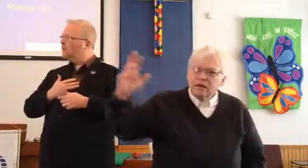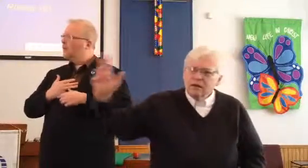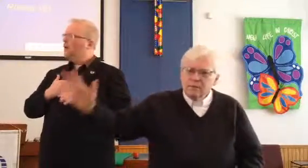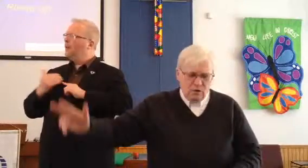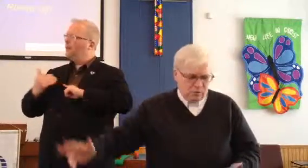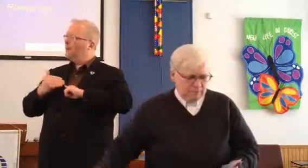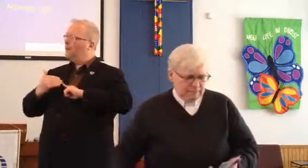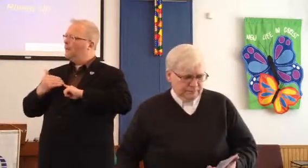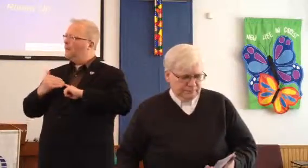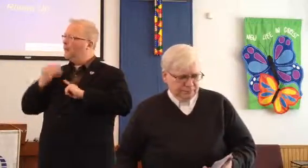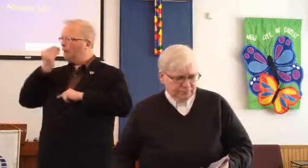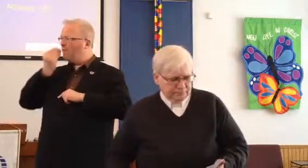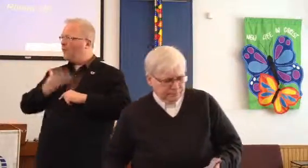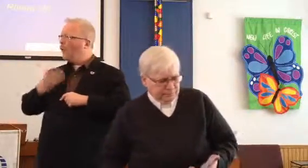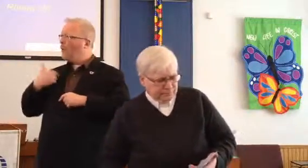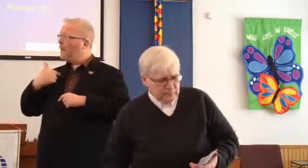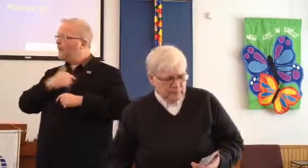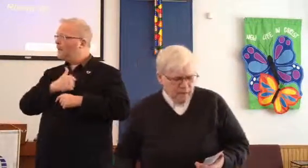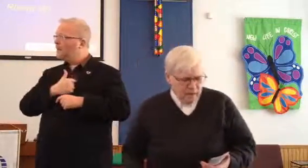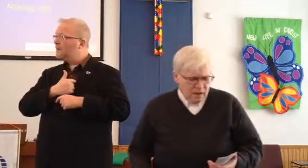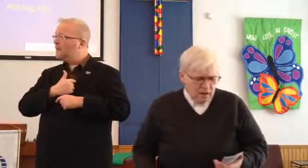Jesus on the mountain.